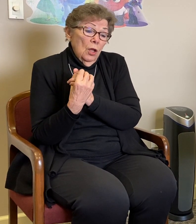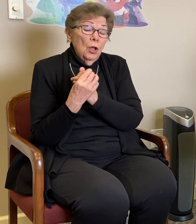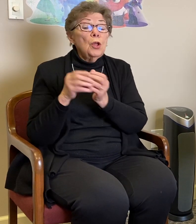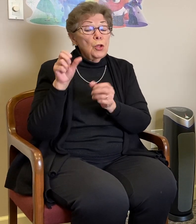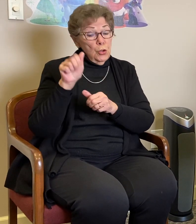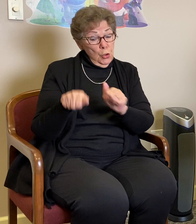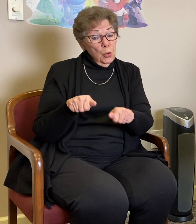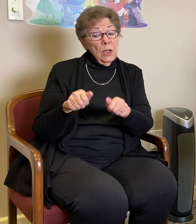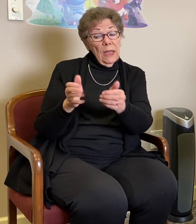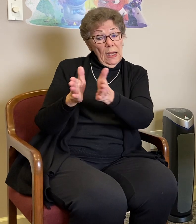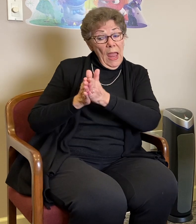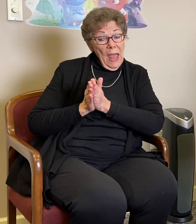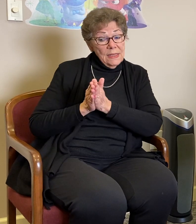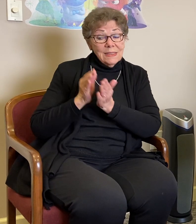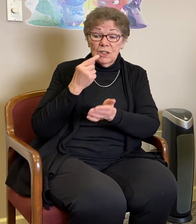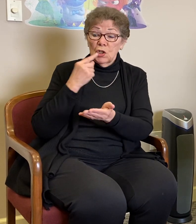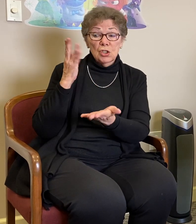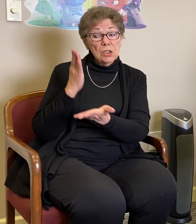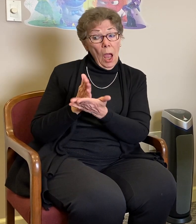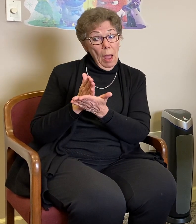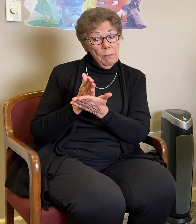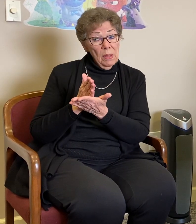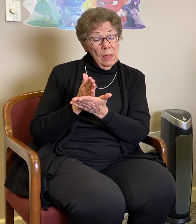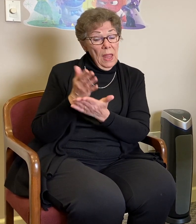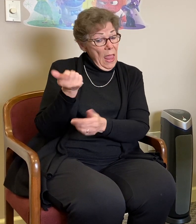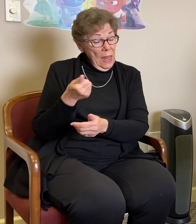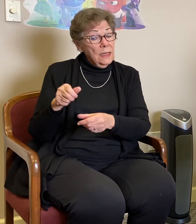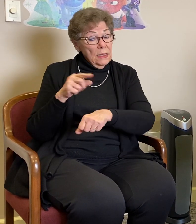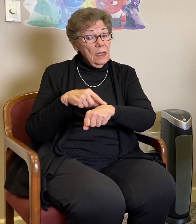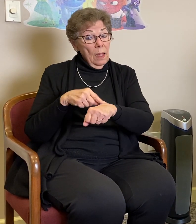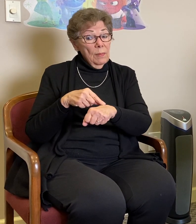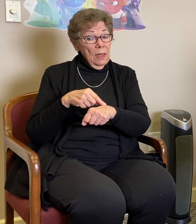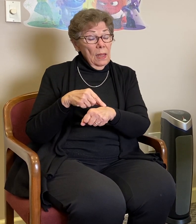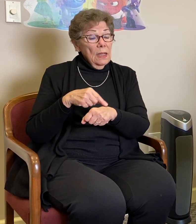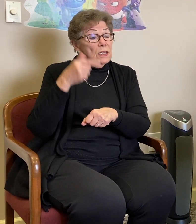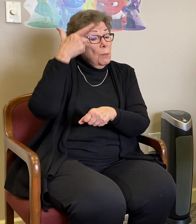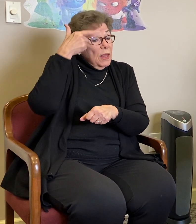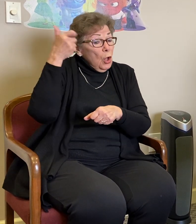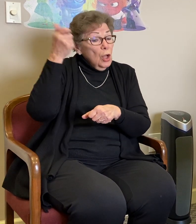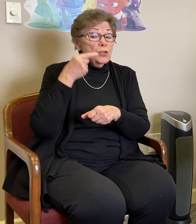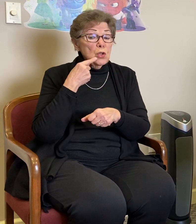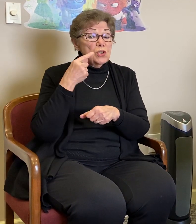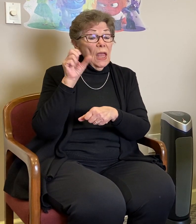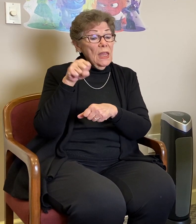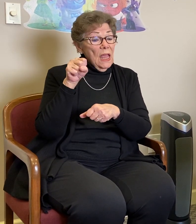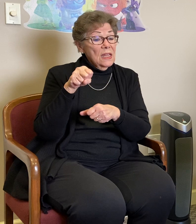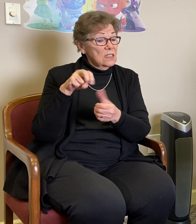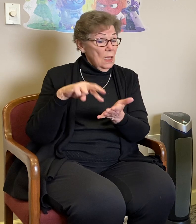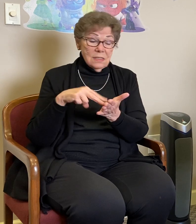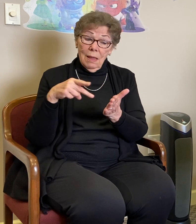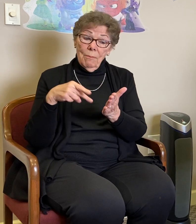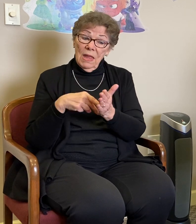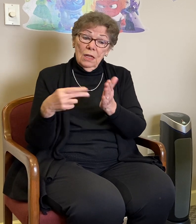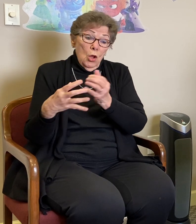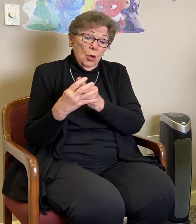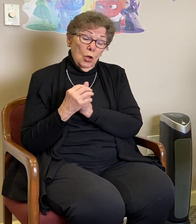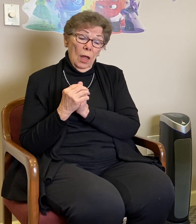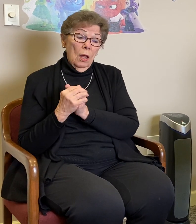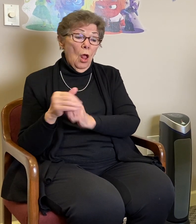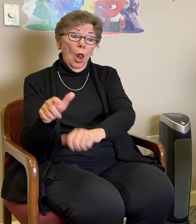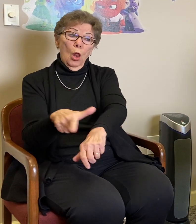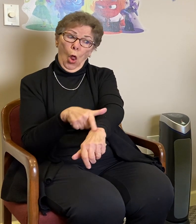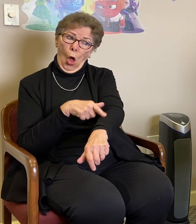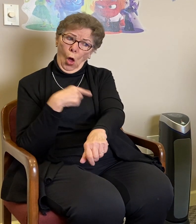to stop at any time. Just because you say yes doesn't mean they can hold your hand as long as